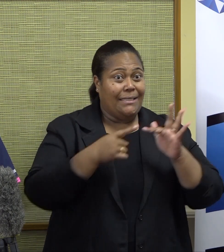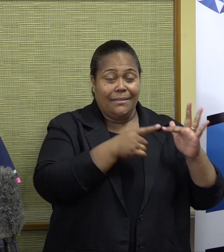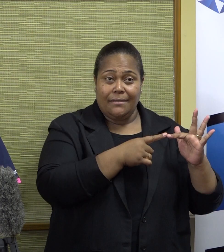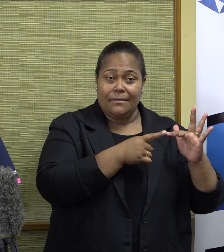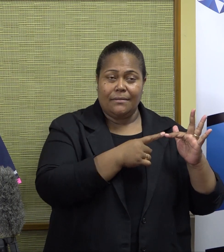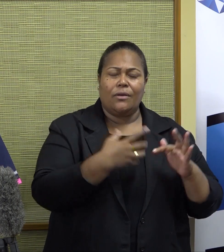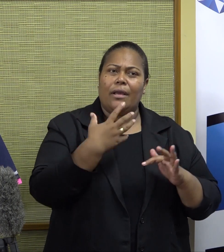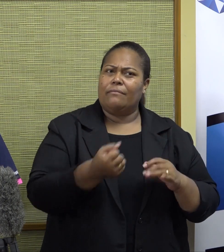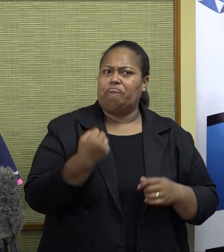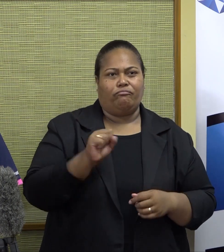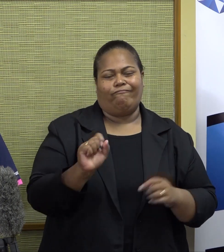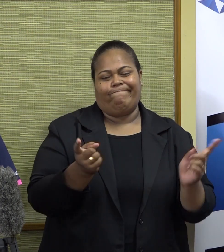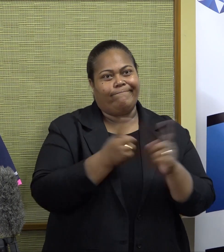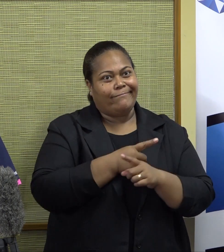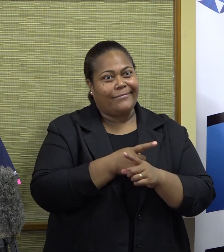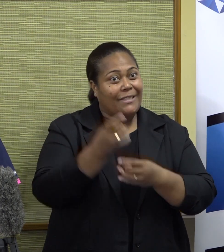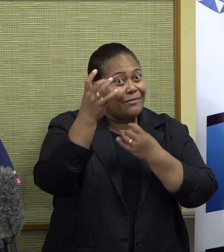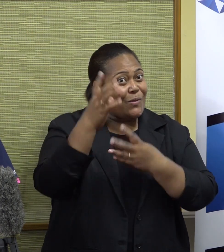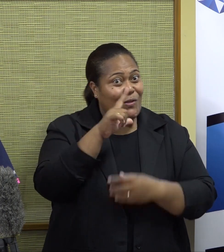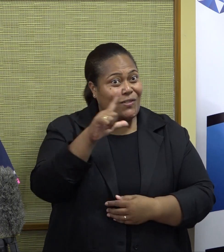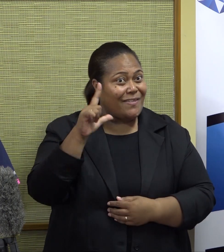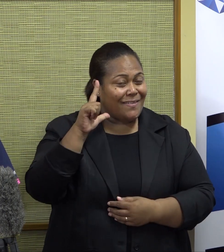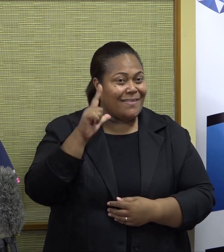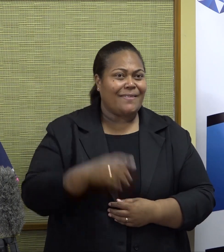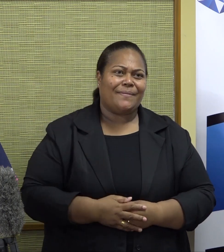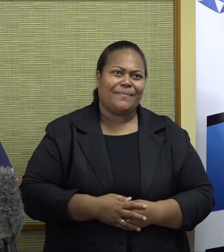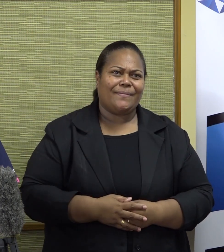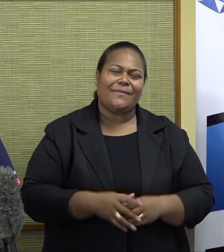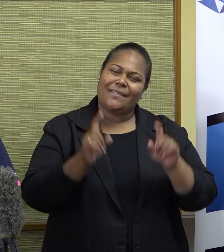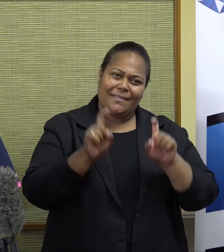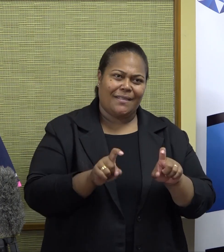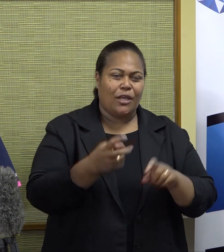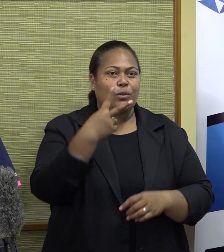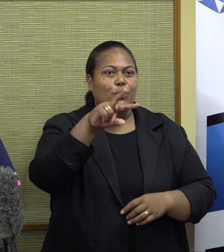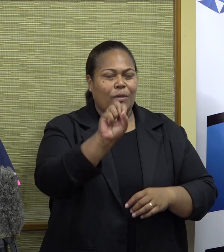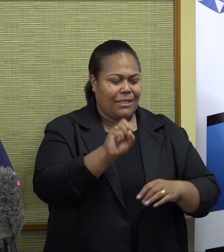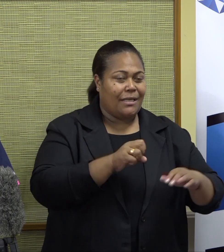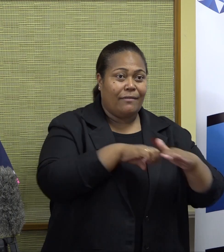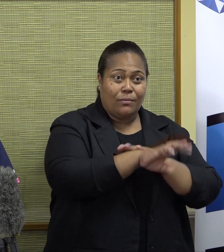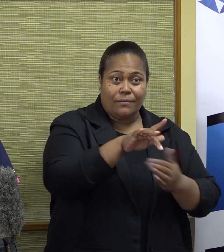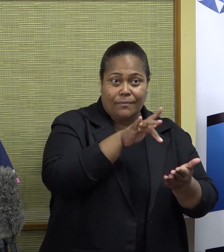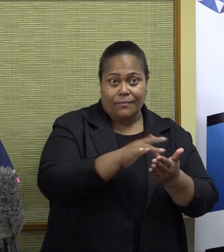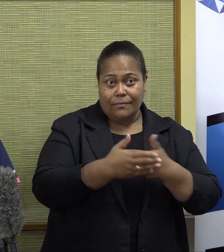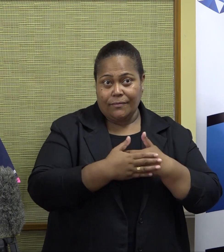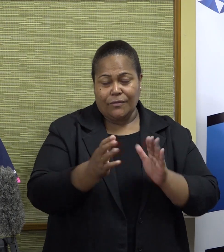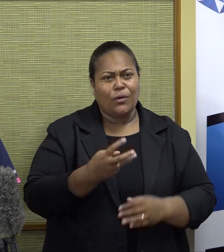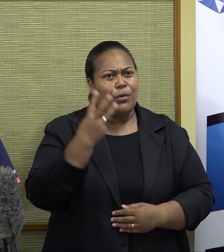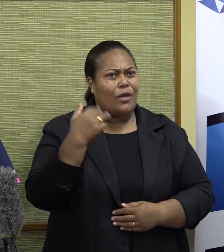Division, no change from the information as of yesterday. That remains at 20 evacuation centre open